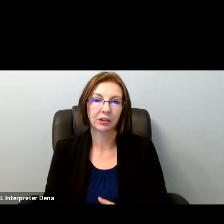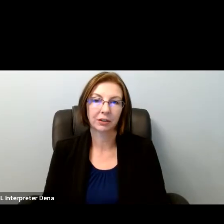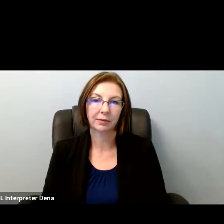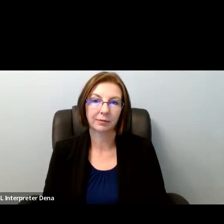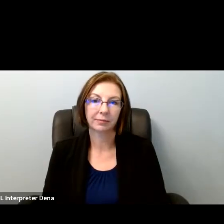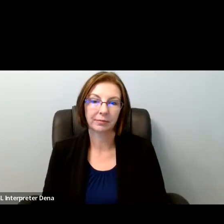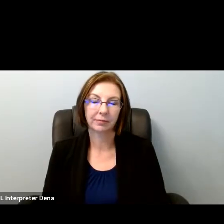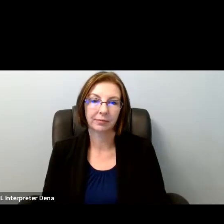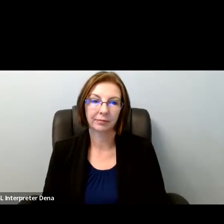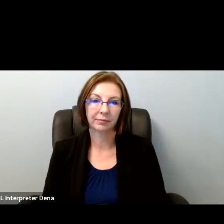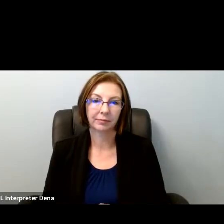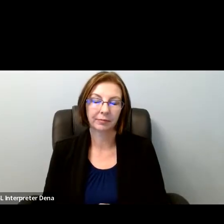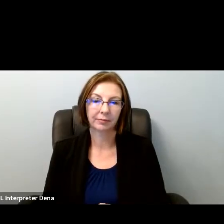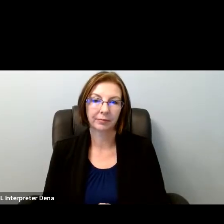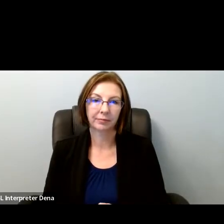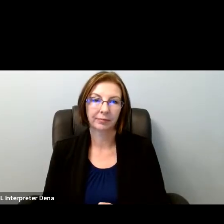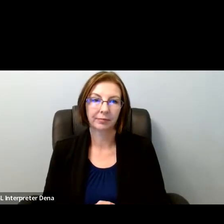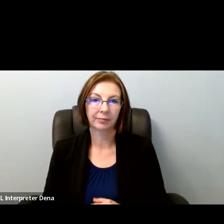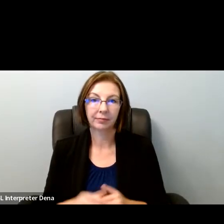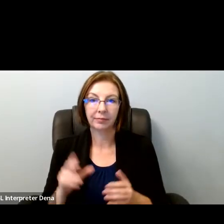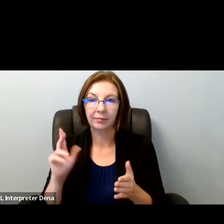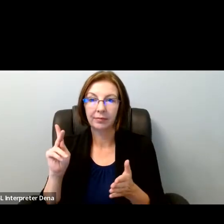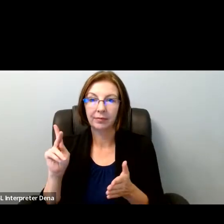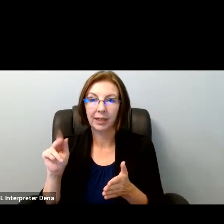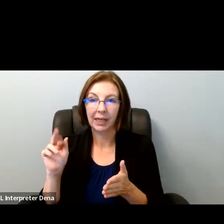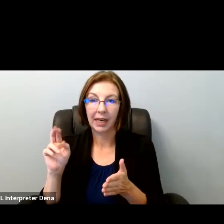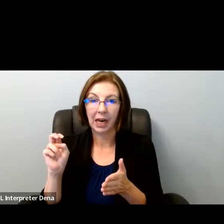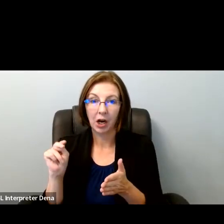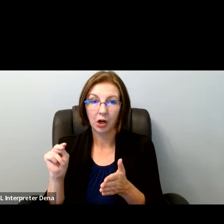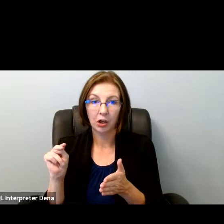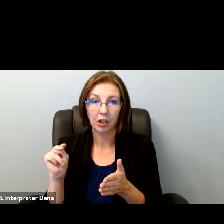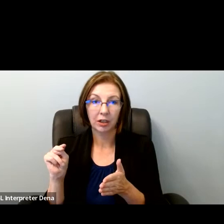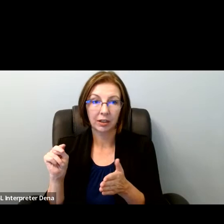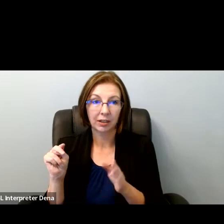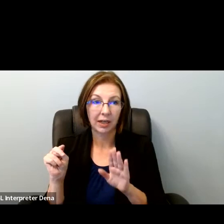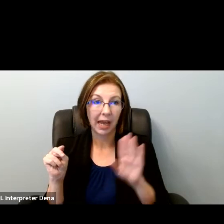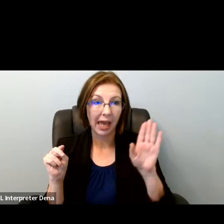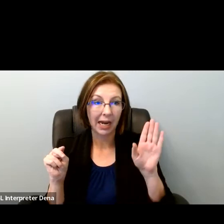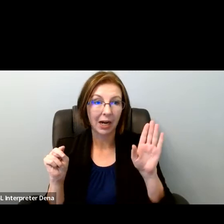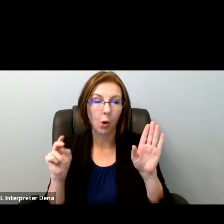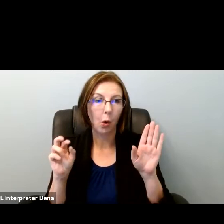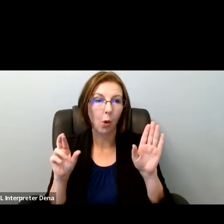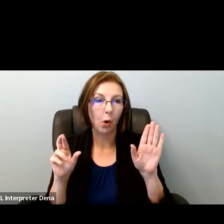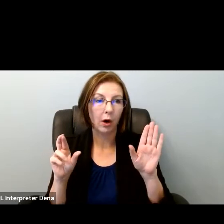So, Karen, did you have your hand up, or was that a comment?